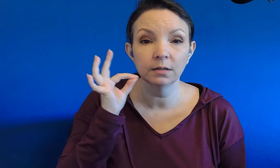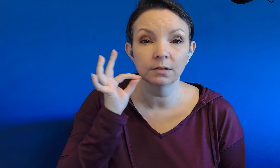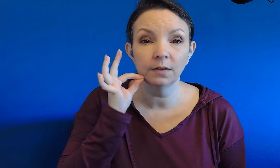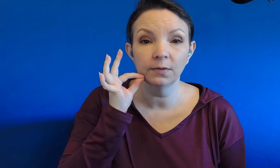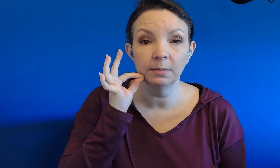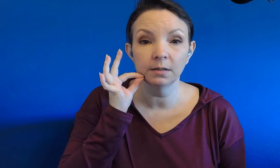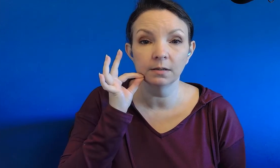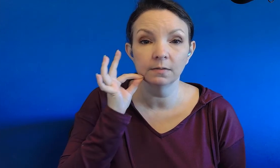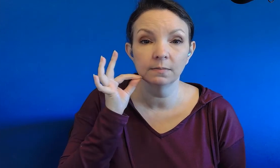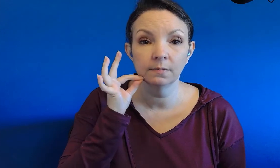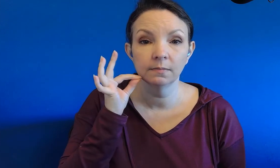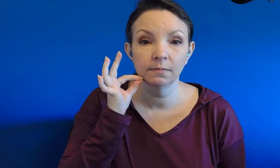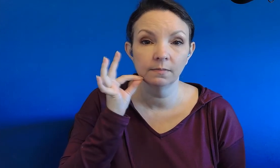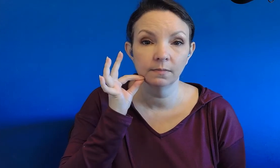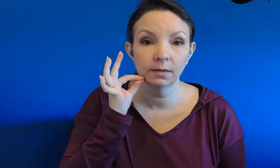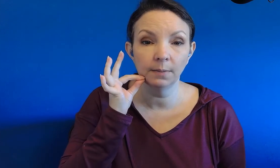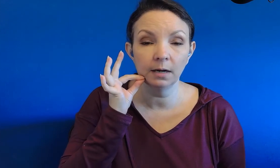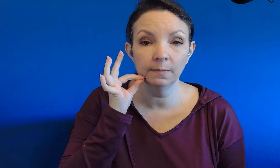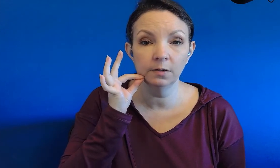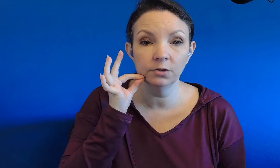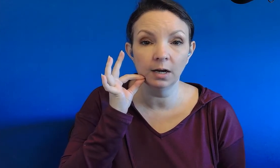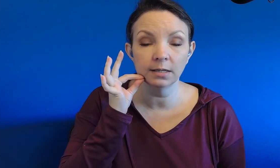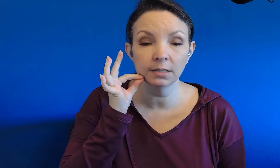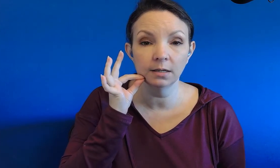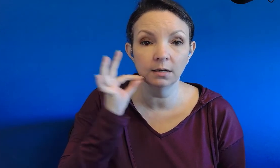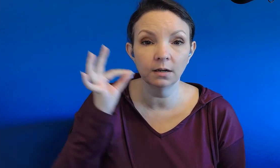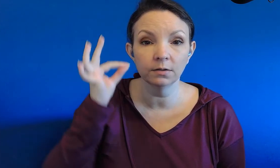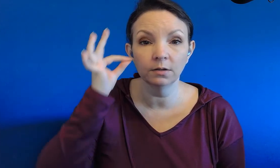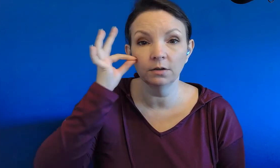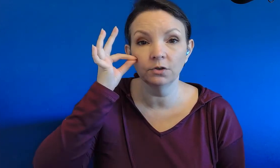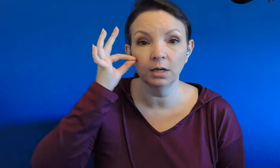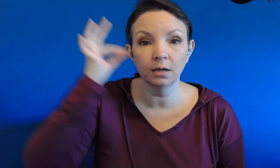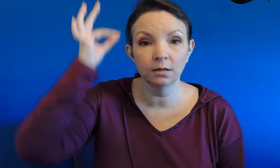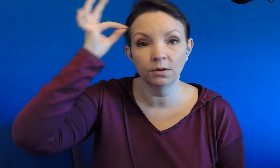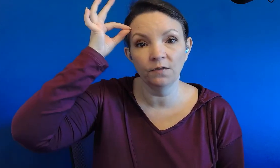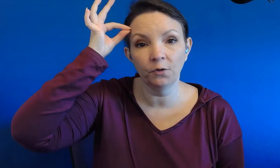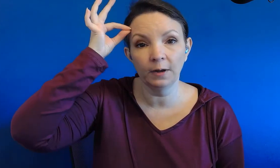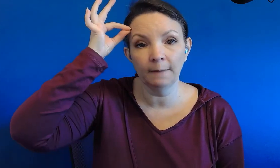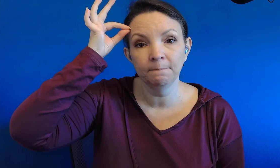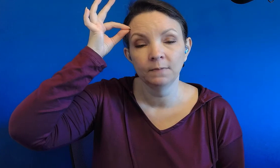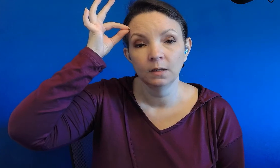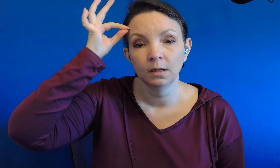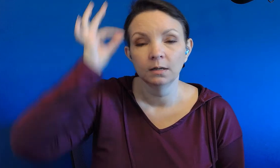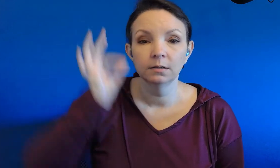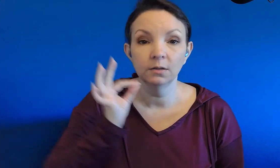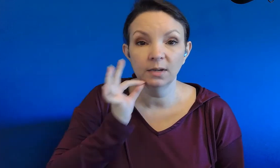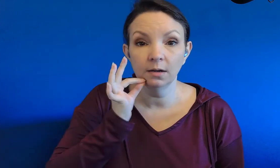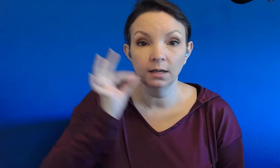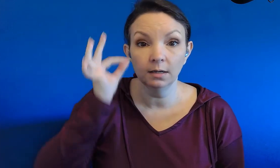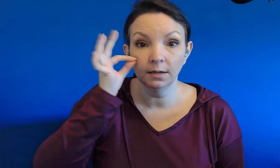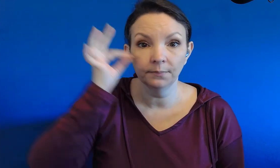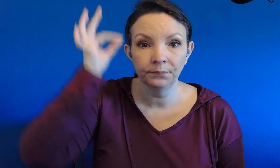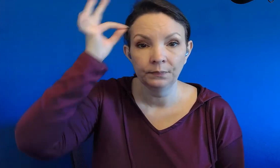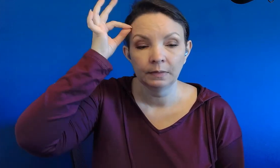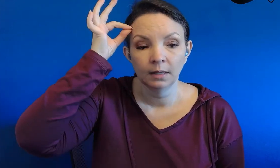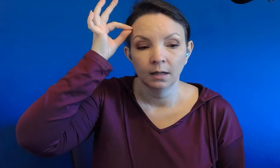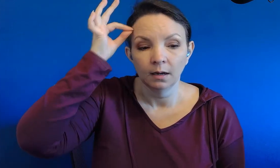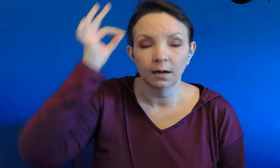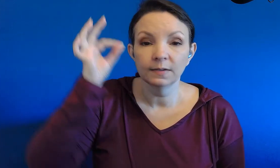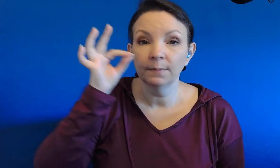from the bottom of your jaws, and you're going to go to your cheek and to your forehead. So we go Indian. Some people go